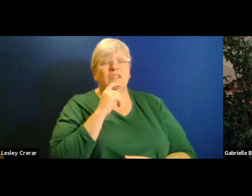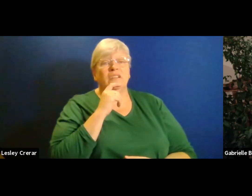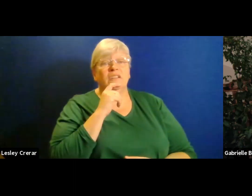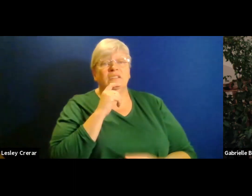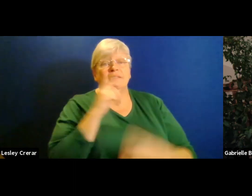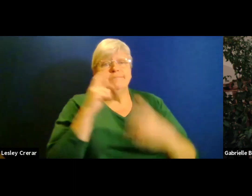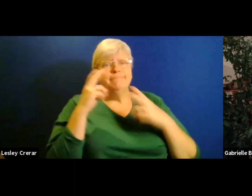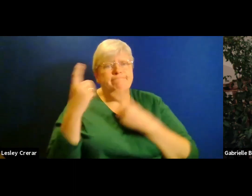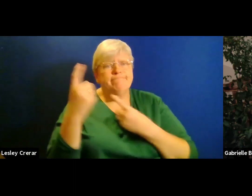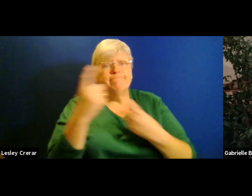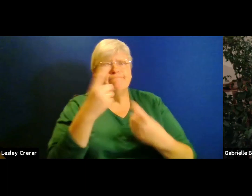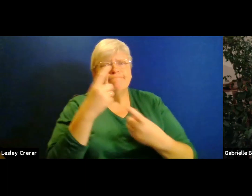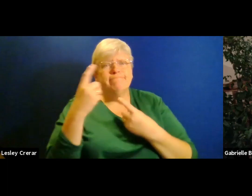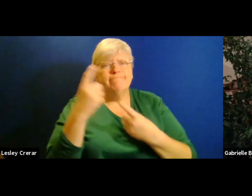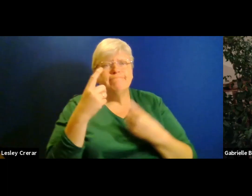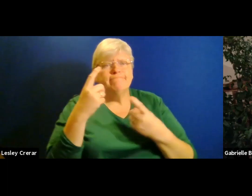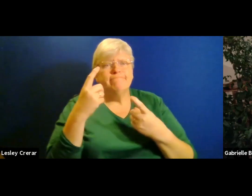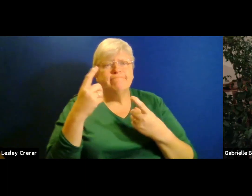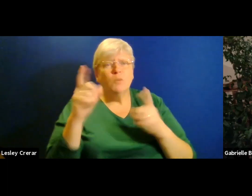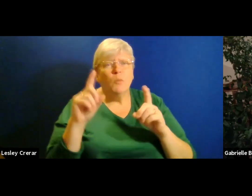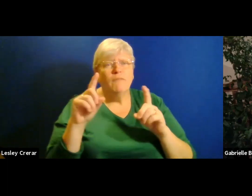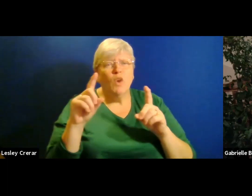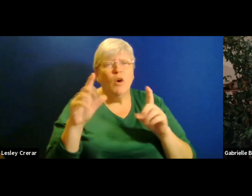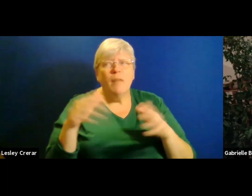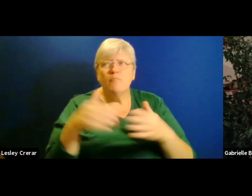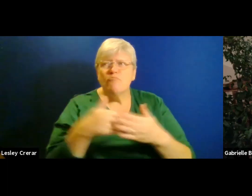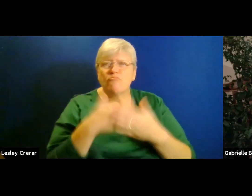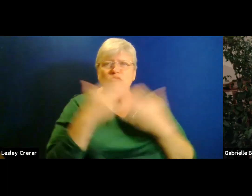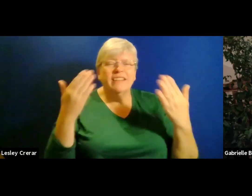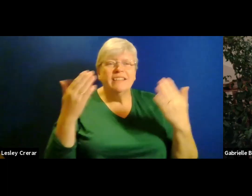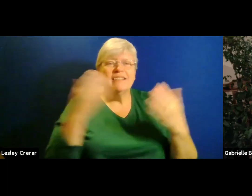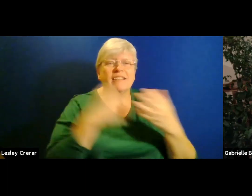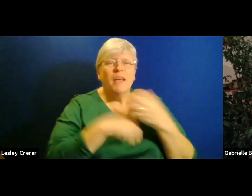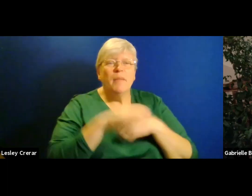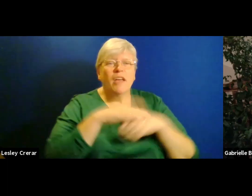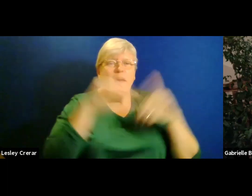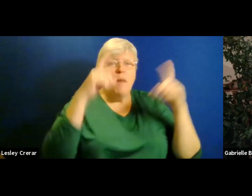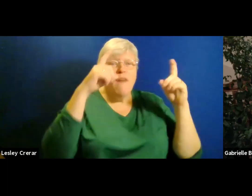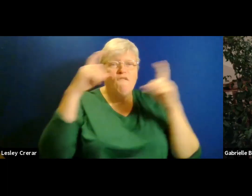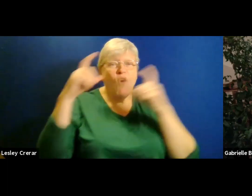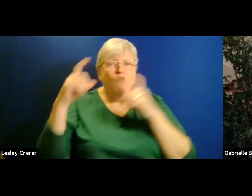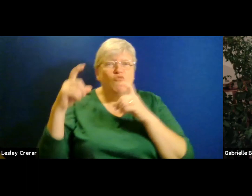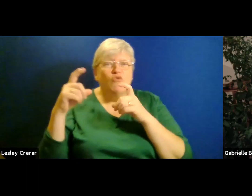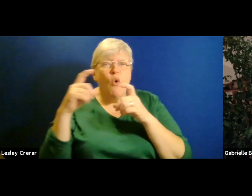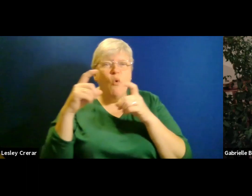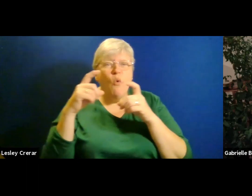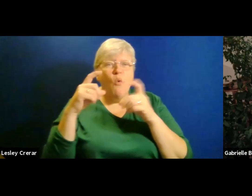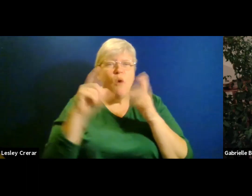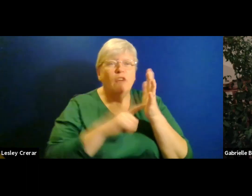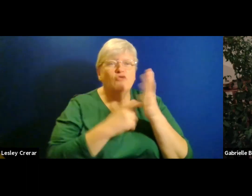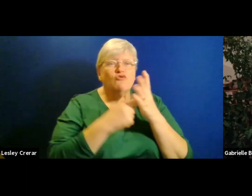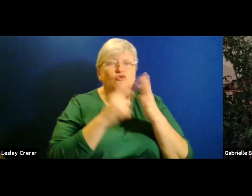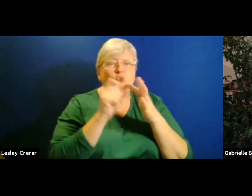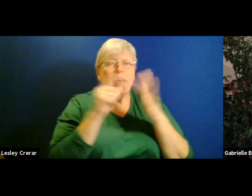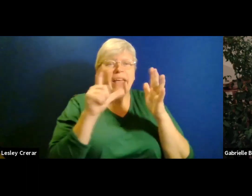Search for brightness. Become phototropic. Grow towards light.